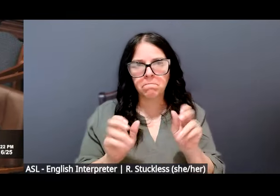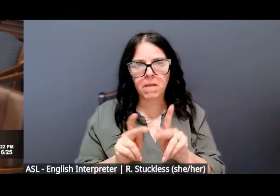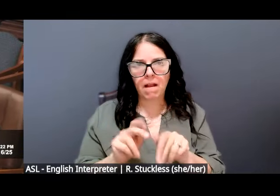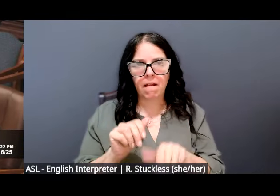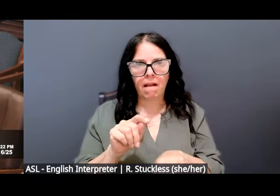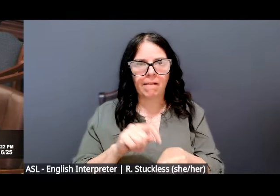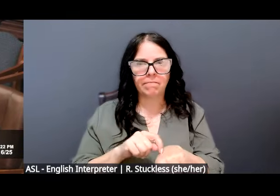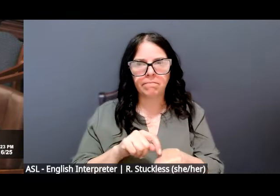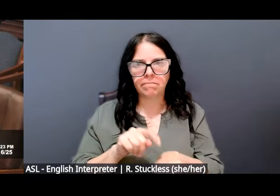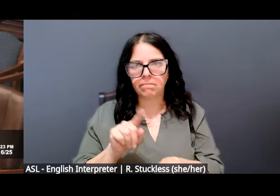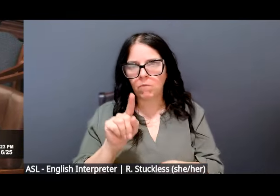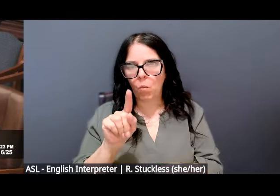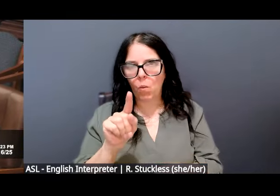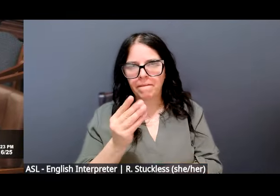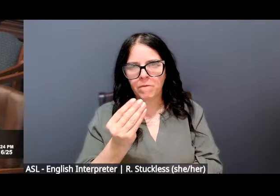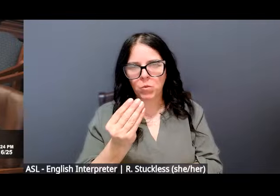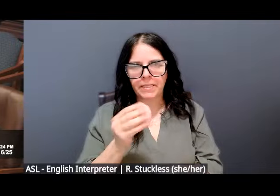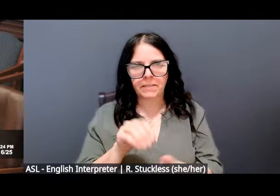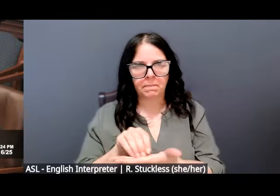1:14.